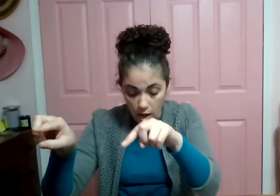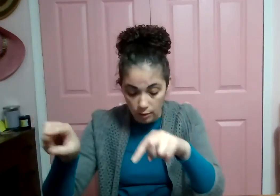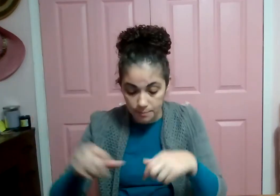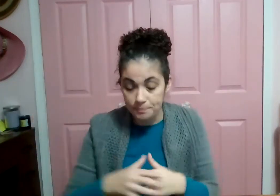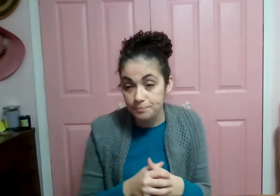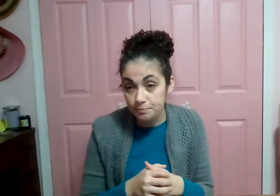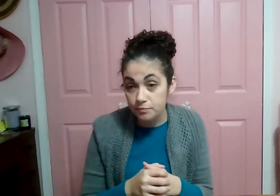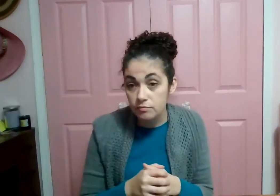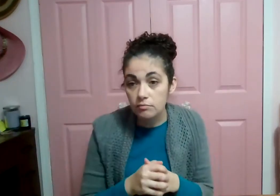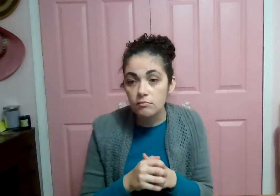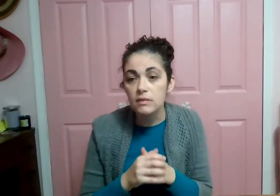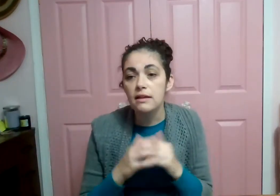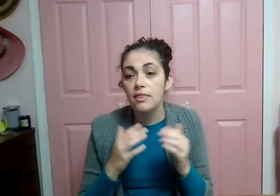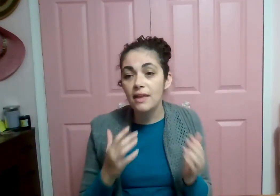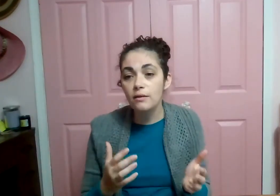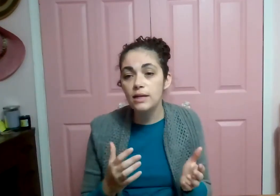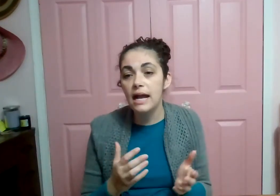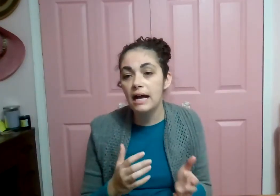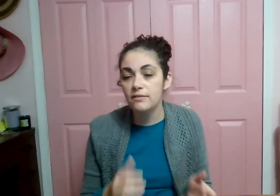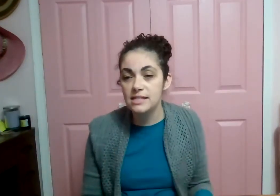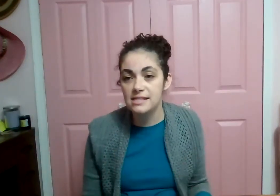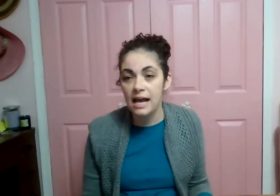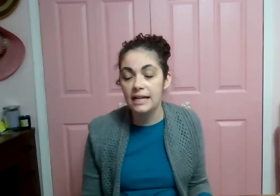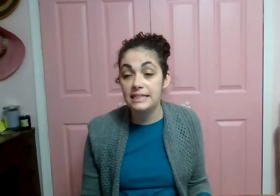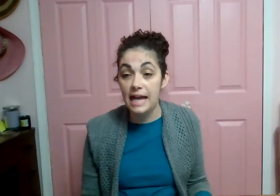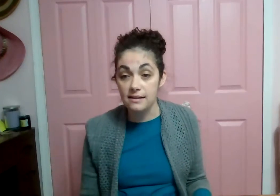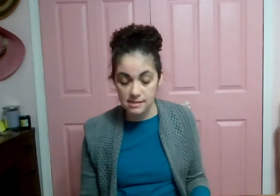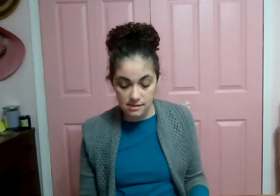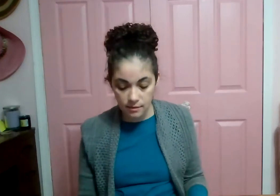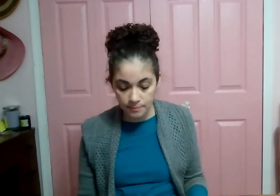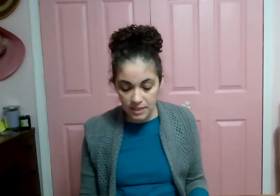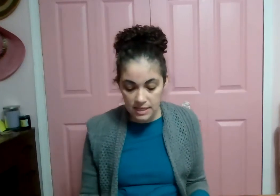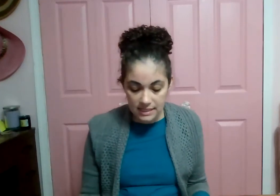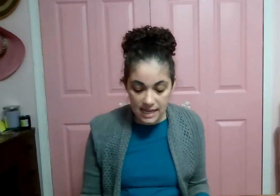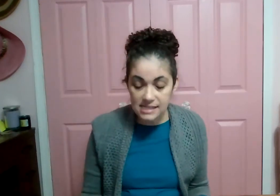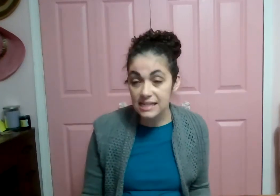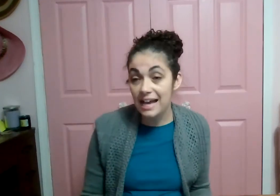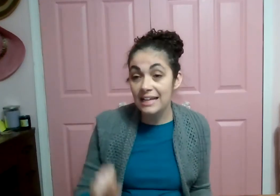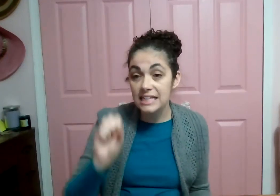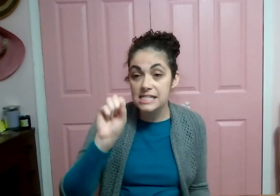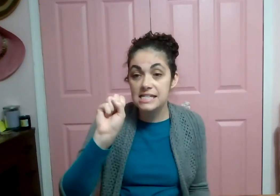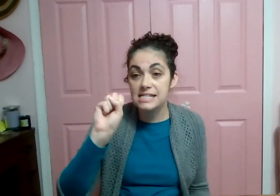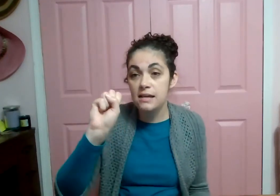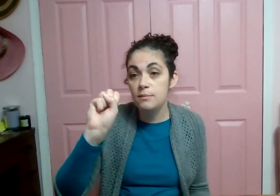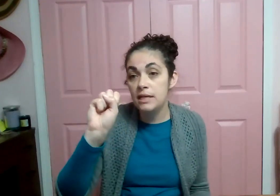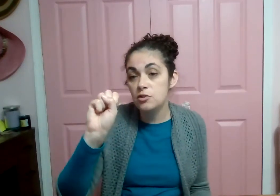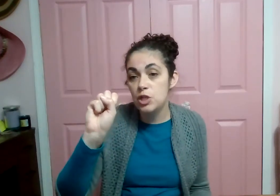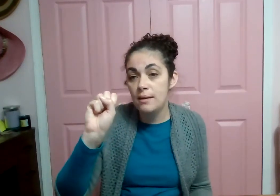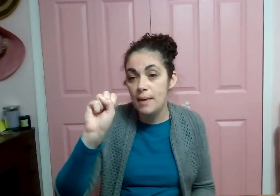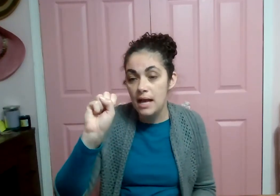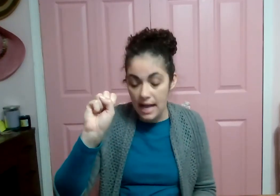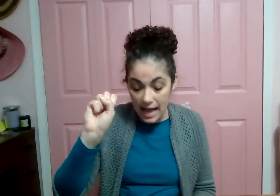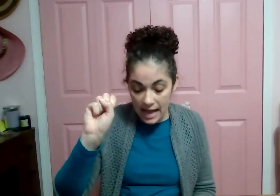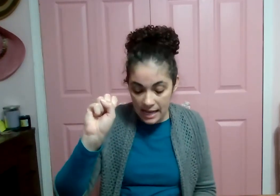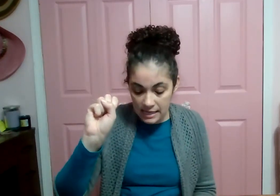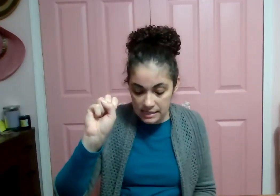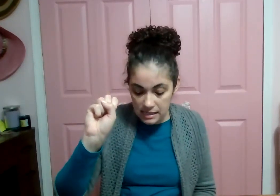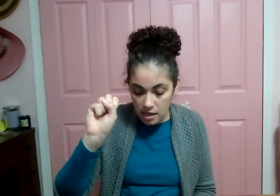go? Then we have the sign yes. Yes again is the same hand shape as